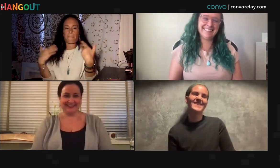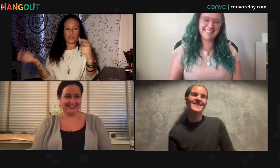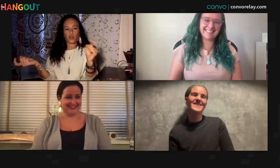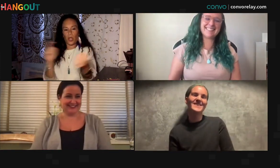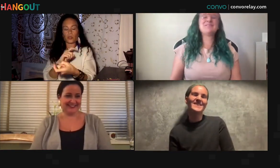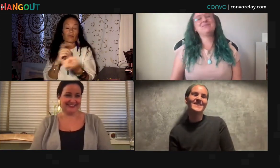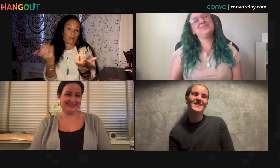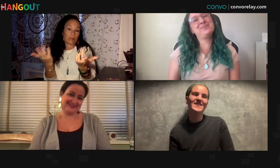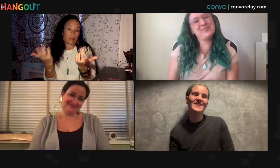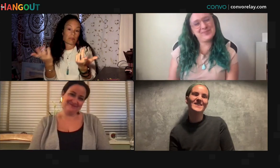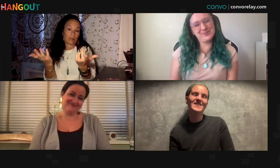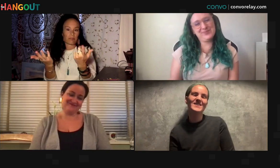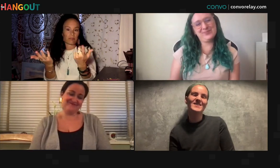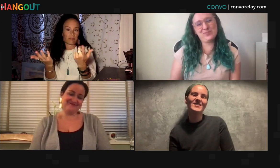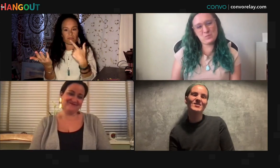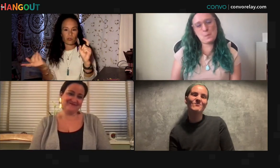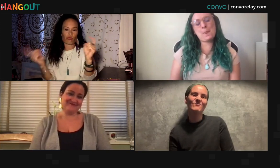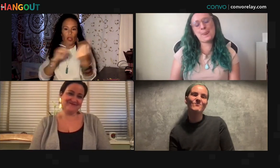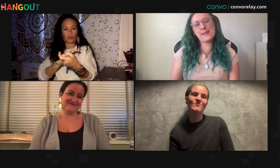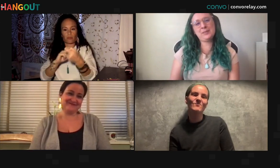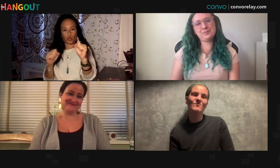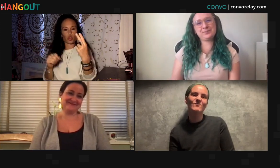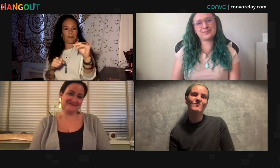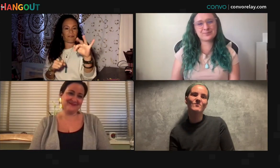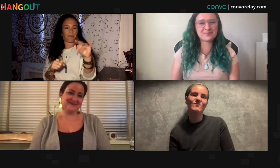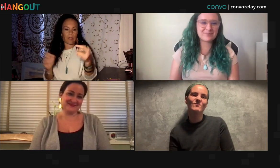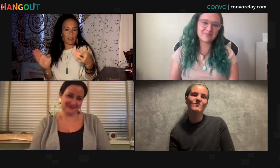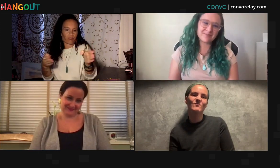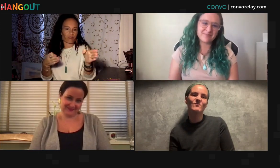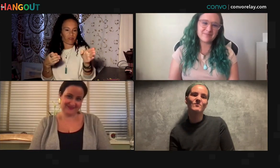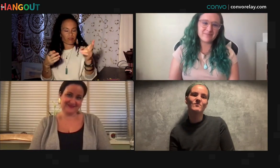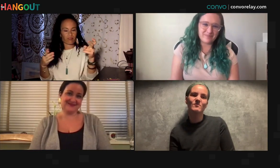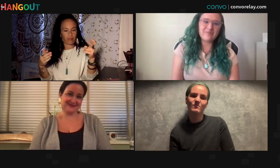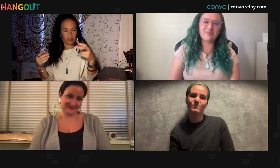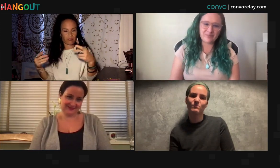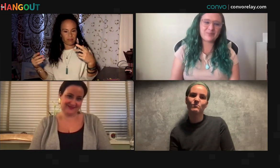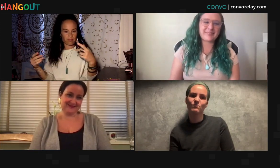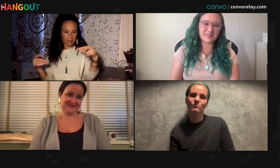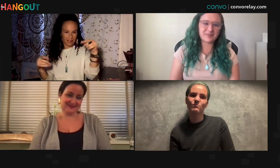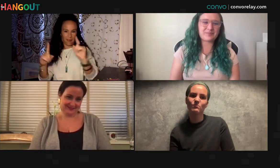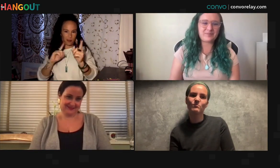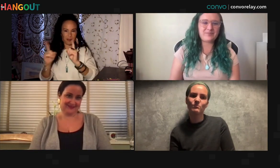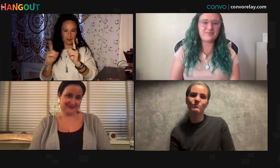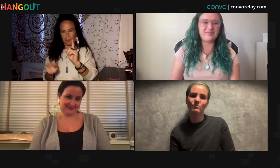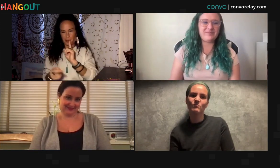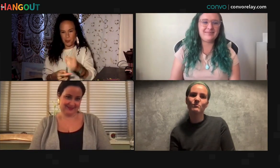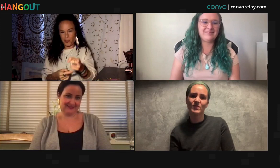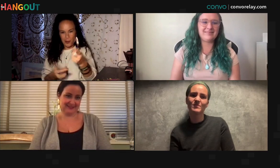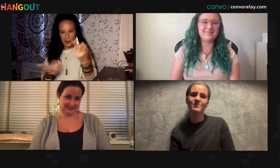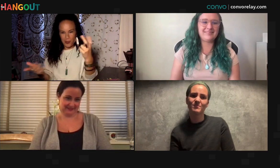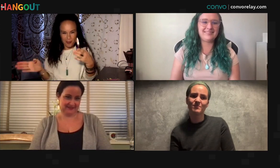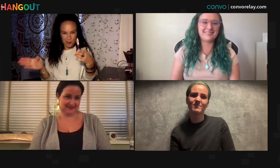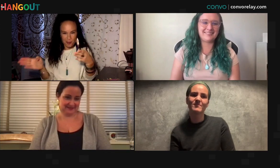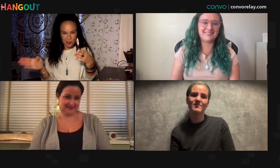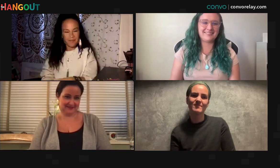relates exactly to what you just said. Stephanie here. Yeah, that's a shift. That means a good, happy change. And